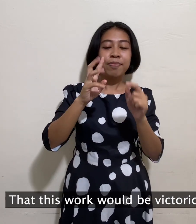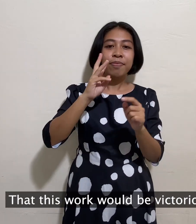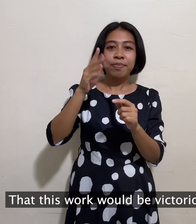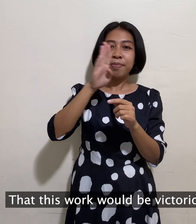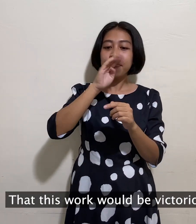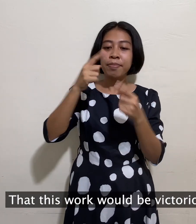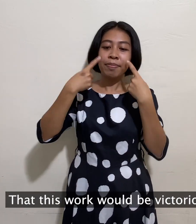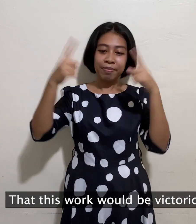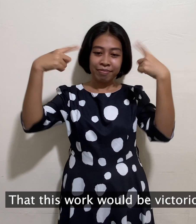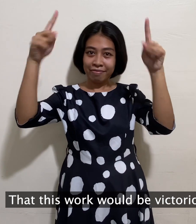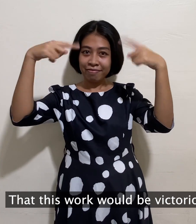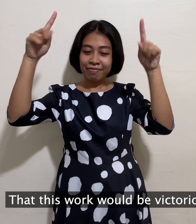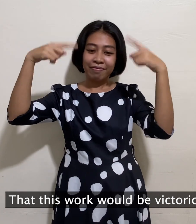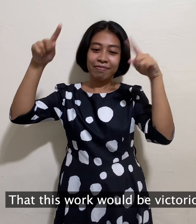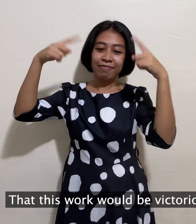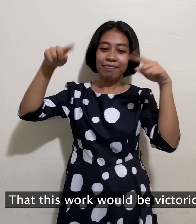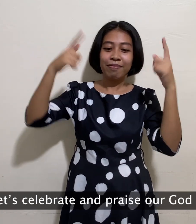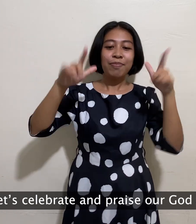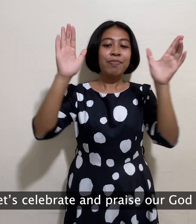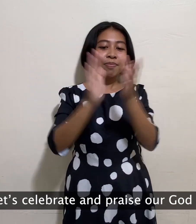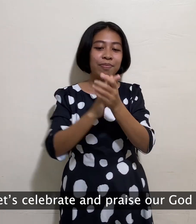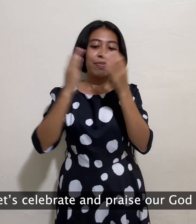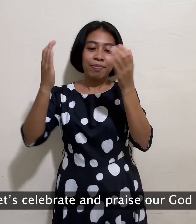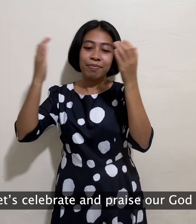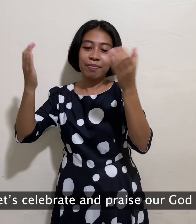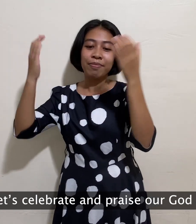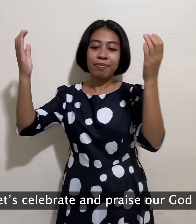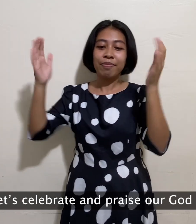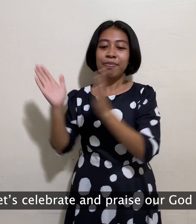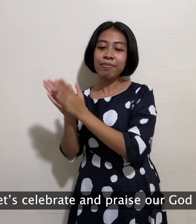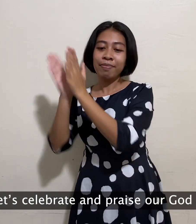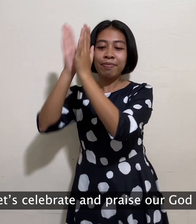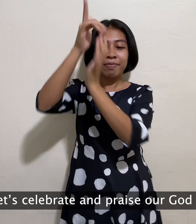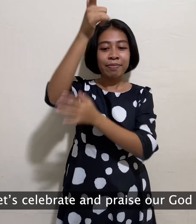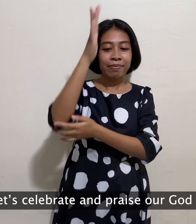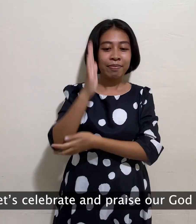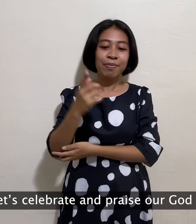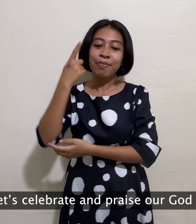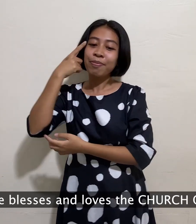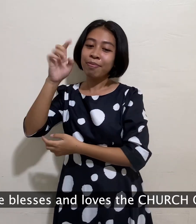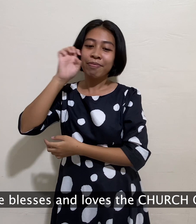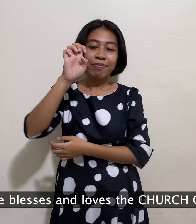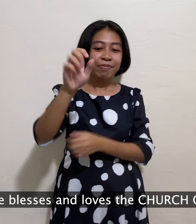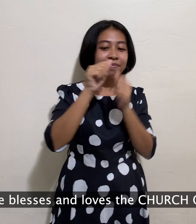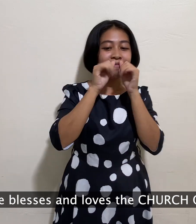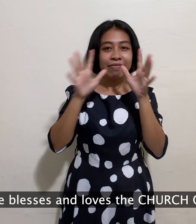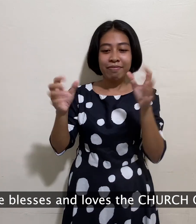be victorious. Let's celebrate and praise our God above, for He blesses